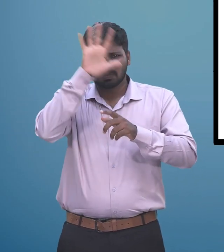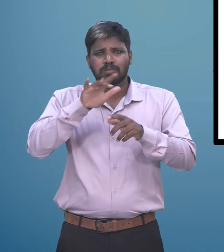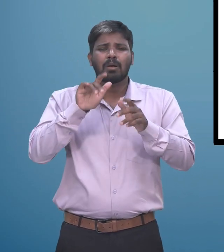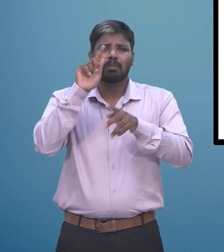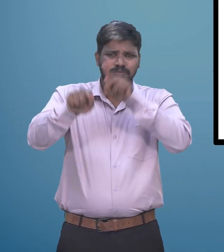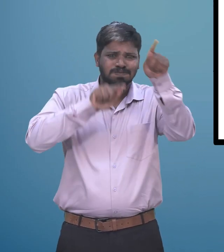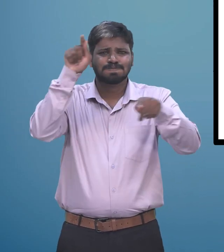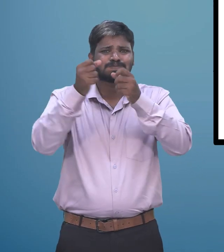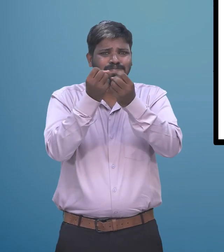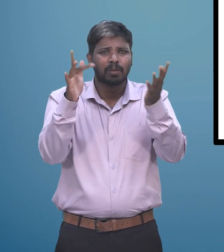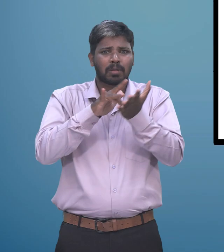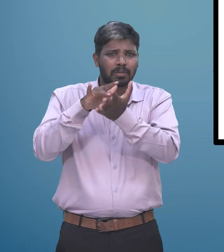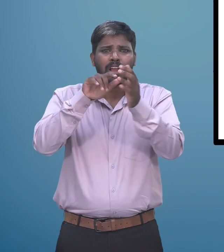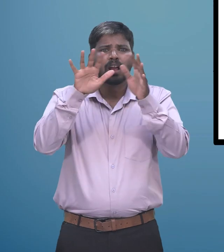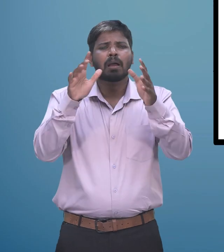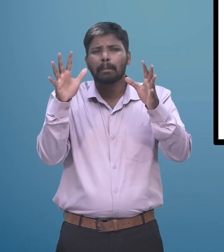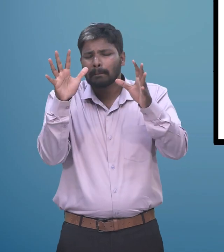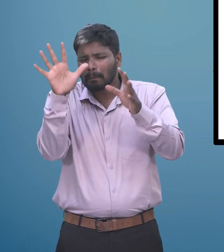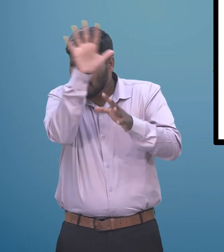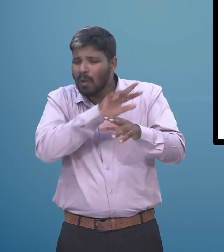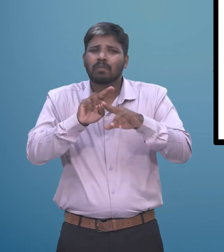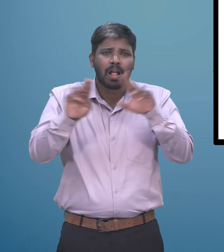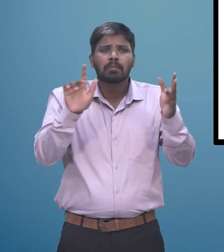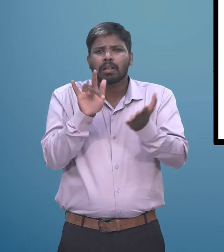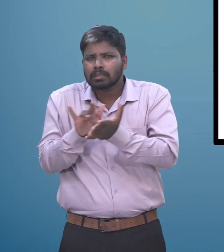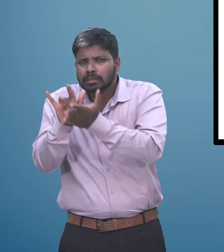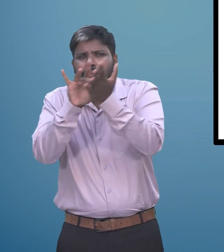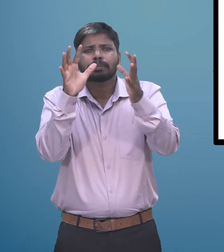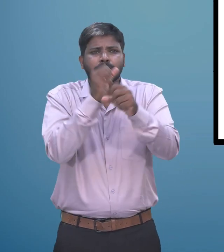such as the Pandavas, did not visit according to folklores.